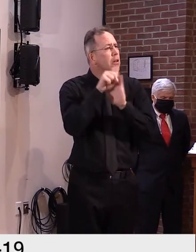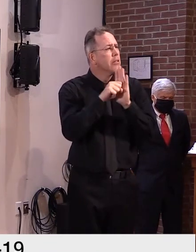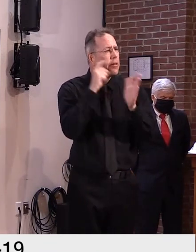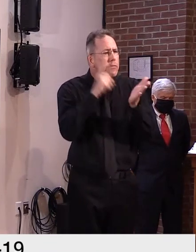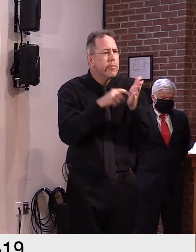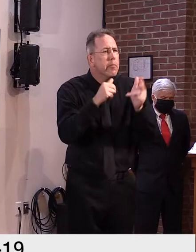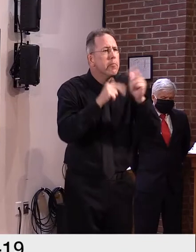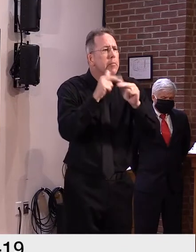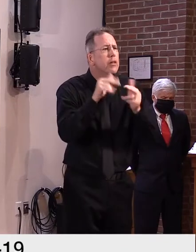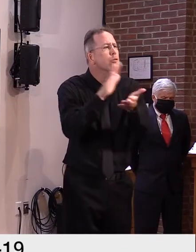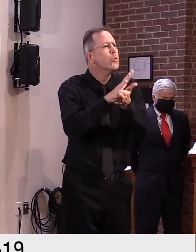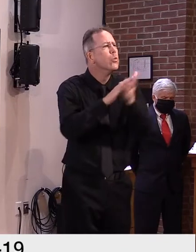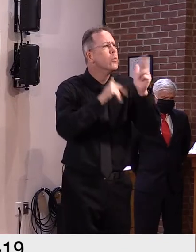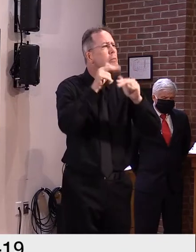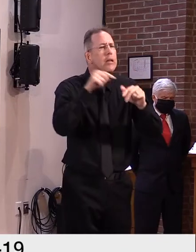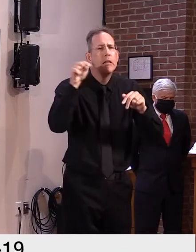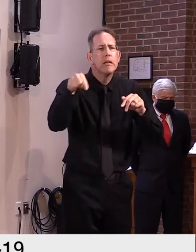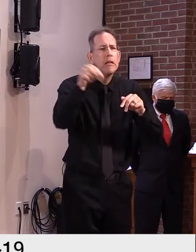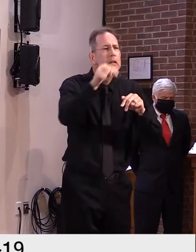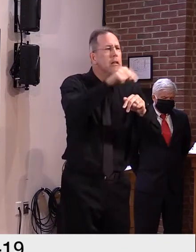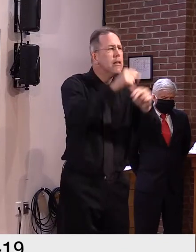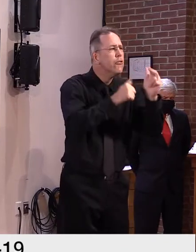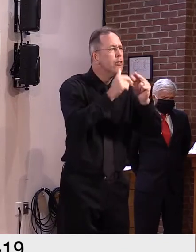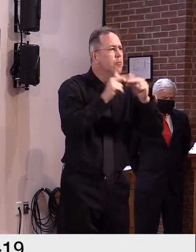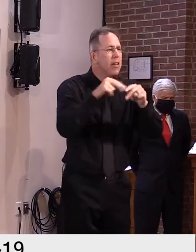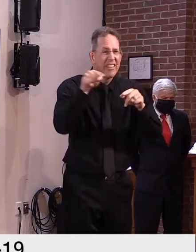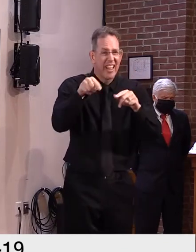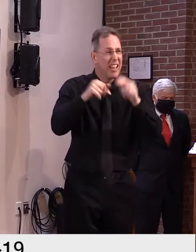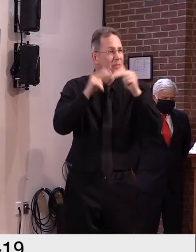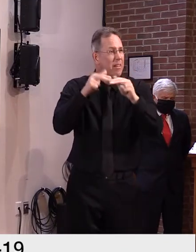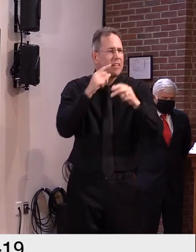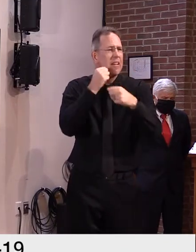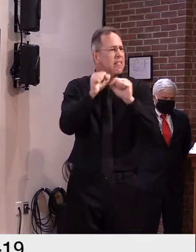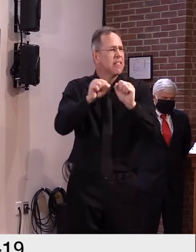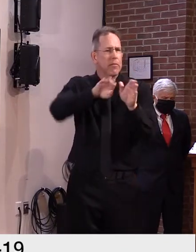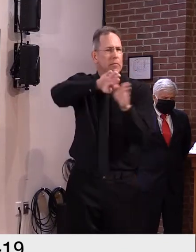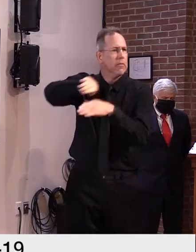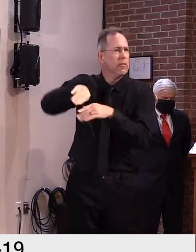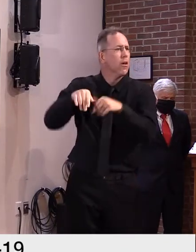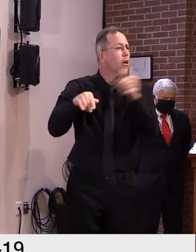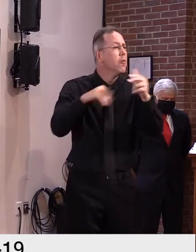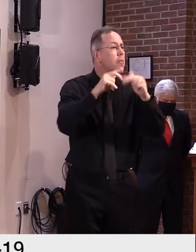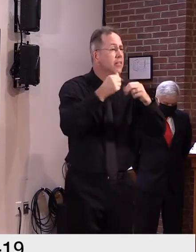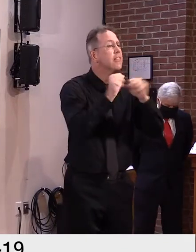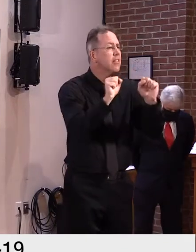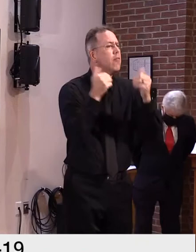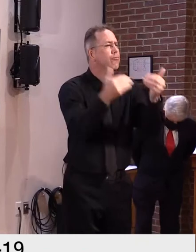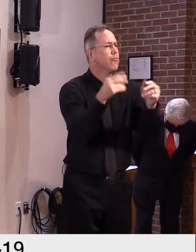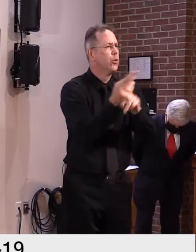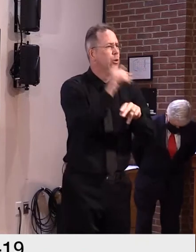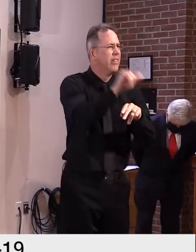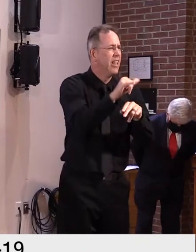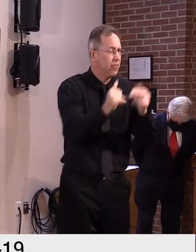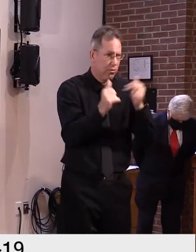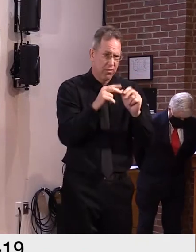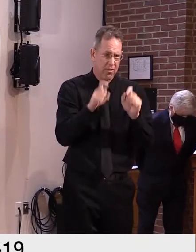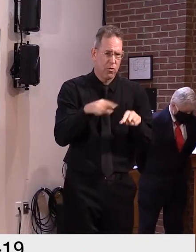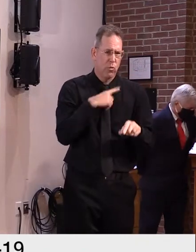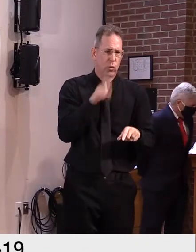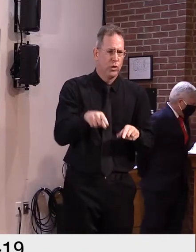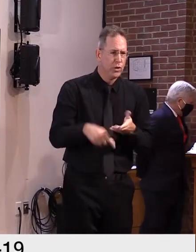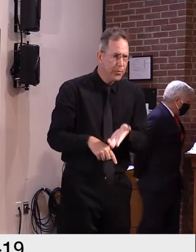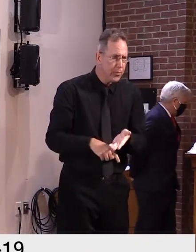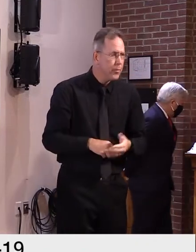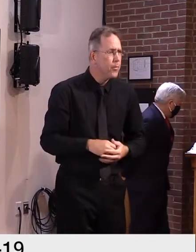We are continuing to work with the consultants that the high school has engaged to understand